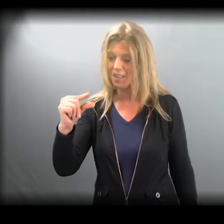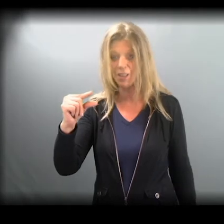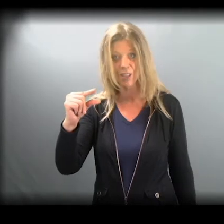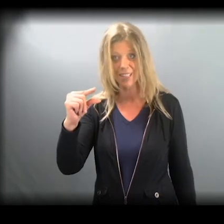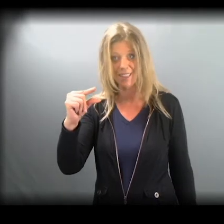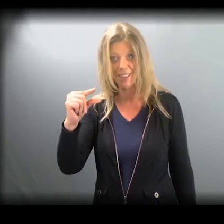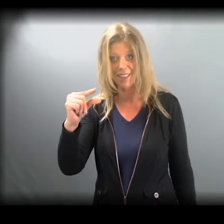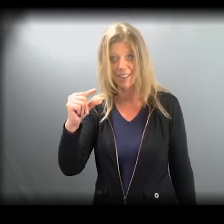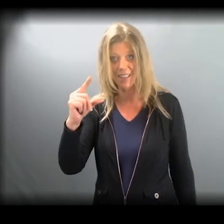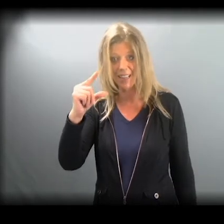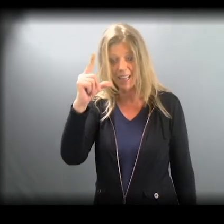little.